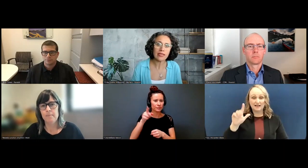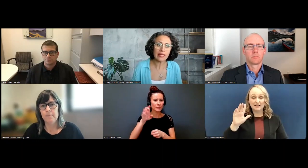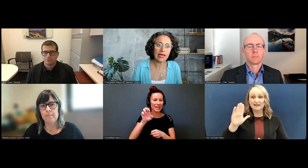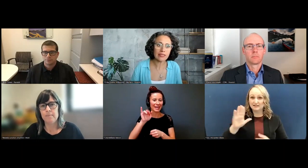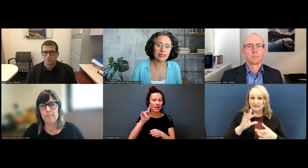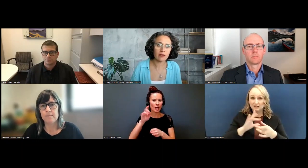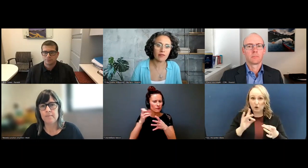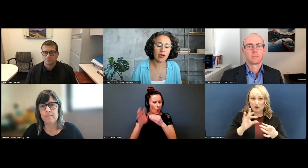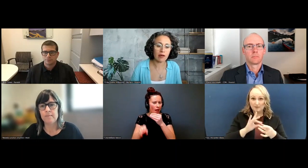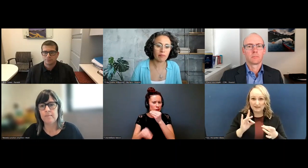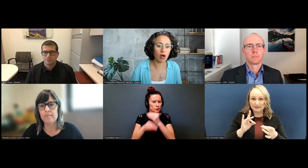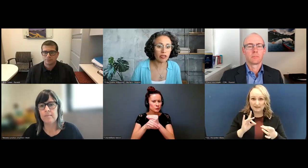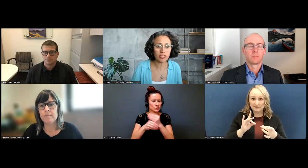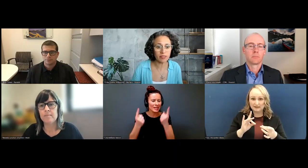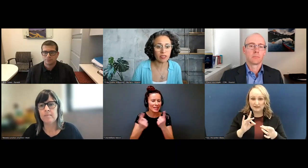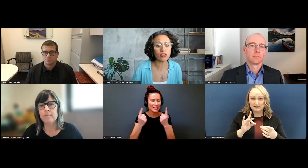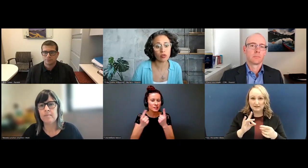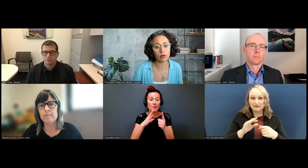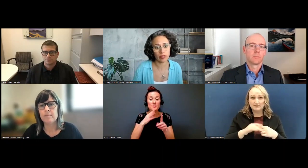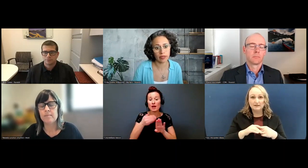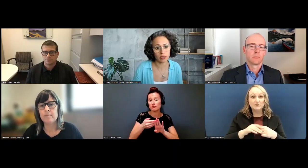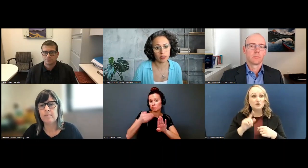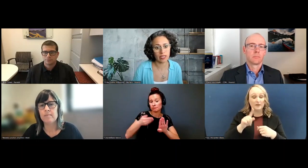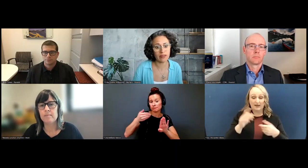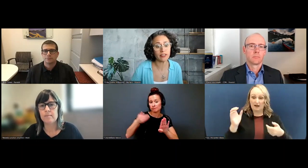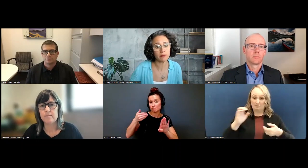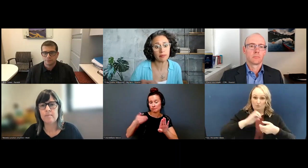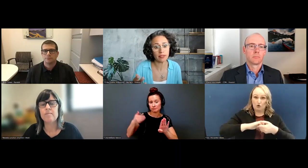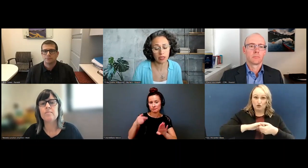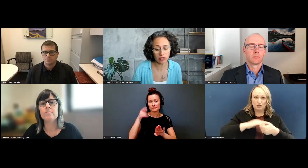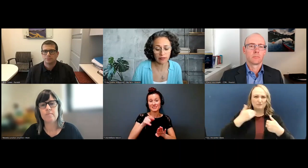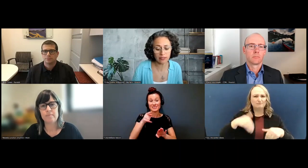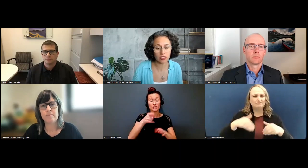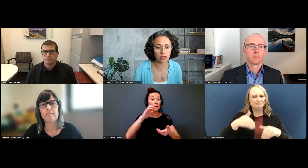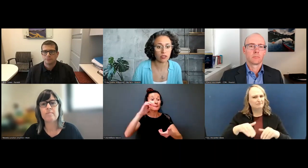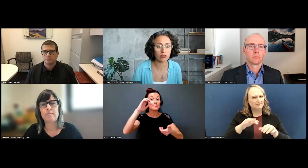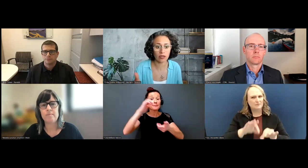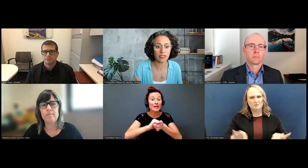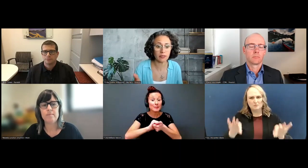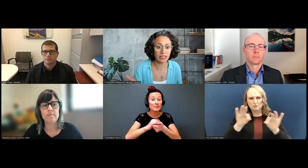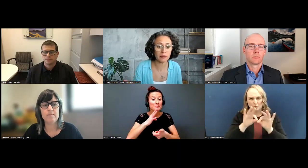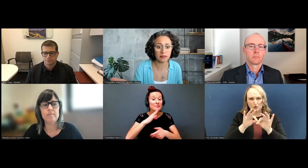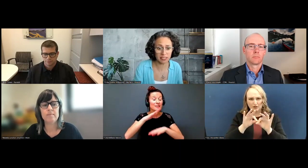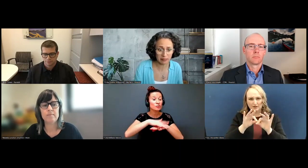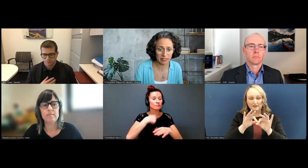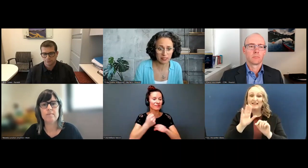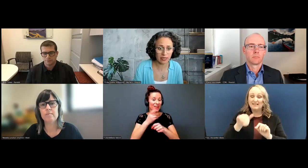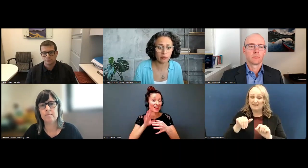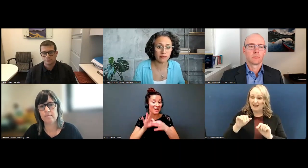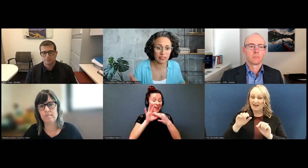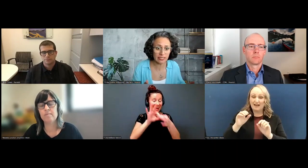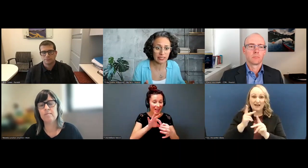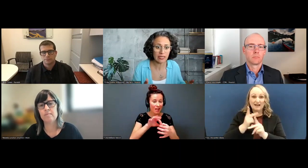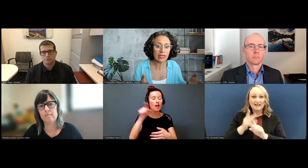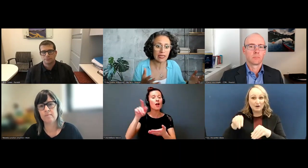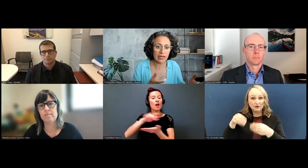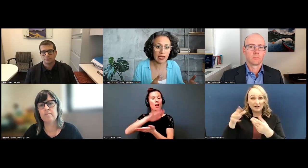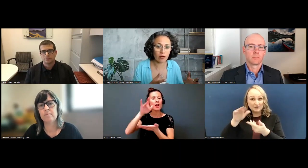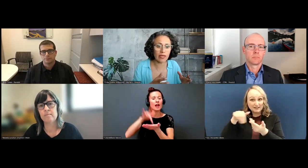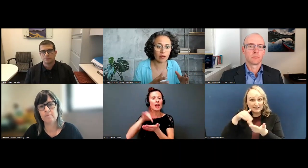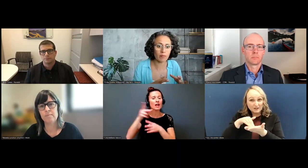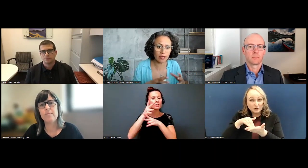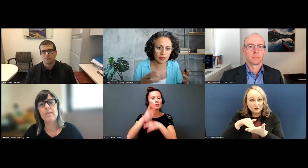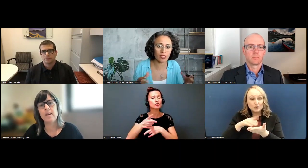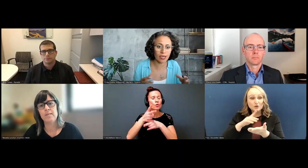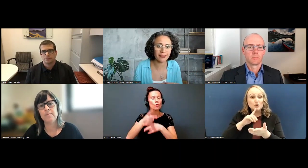those lines of partnerships are so critical. And for example, the Caregiving Center is speaking about siblings, right? We've seen it